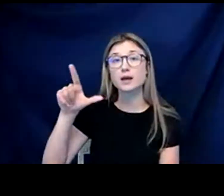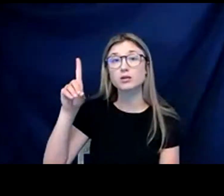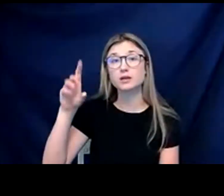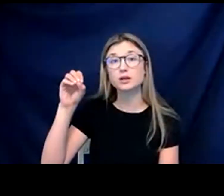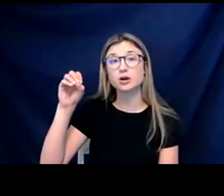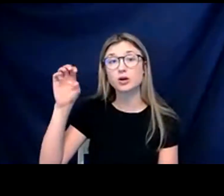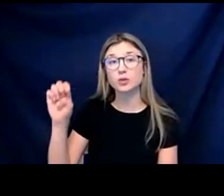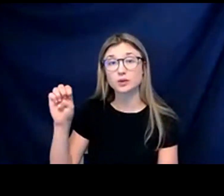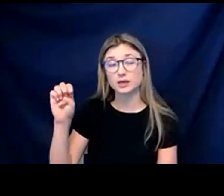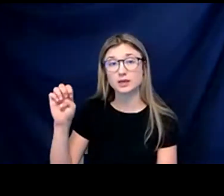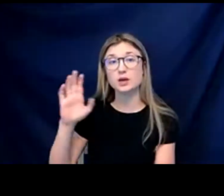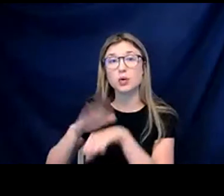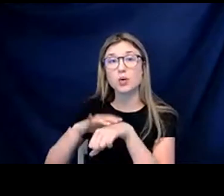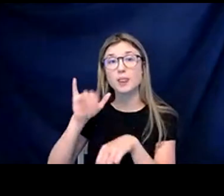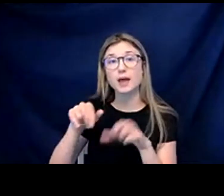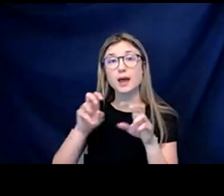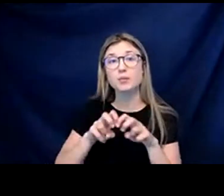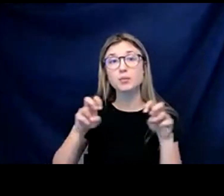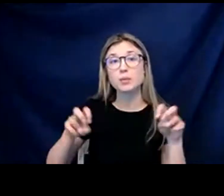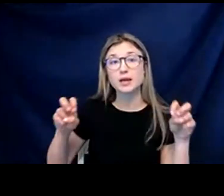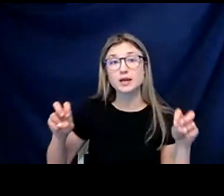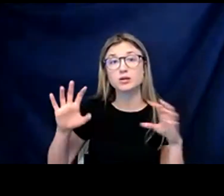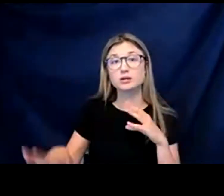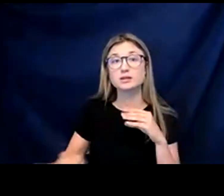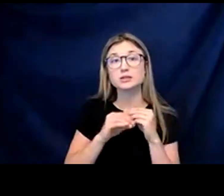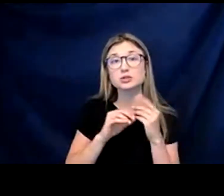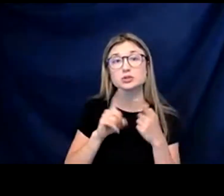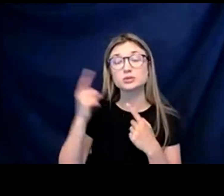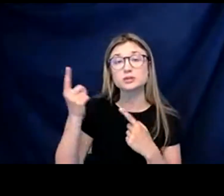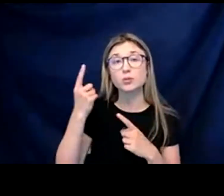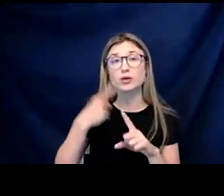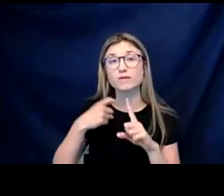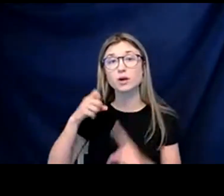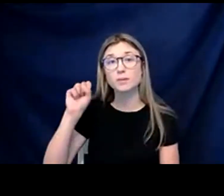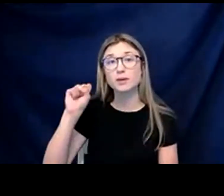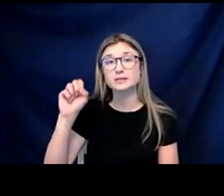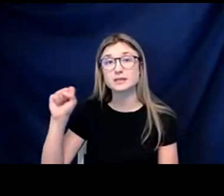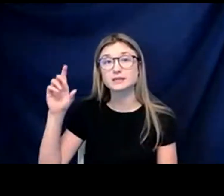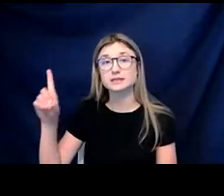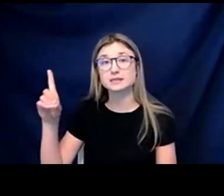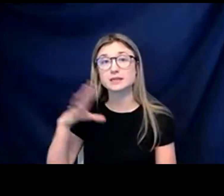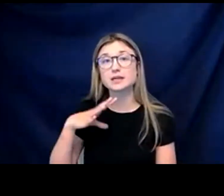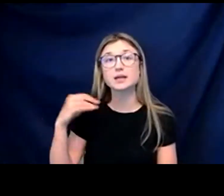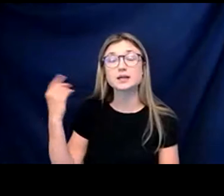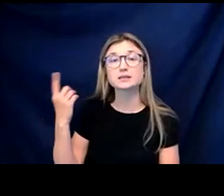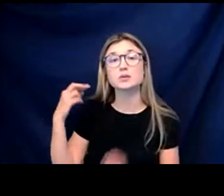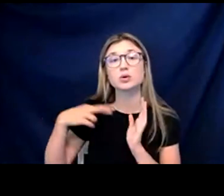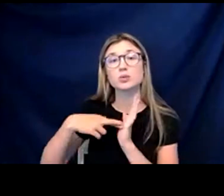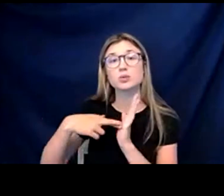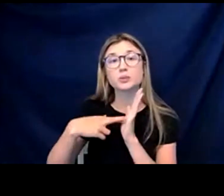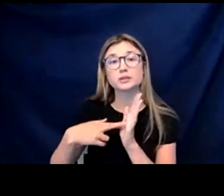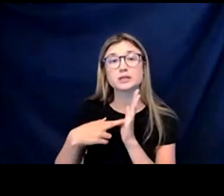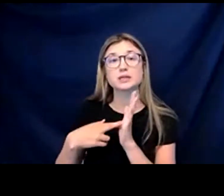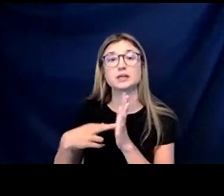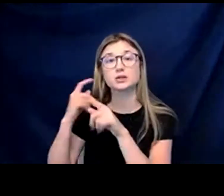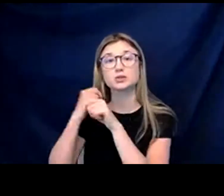that panel, in addition to someone from the special school district and perhaps someone representing traditional